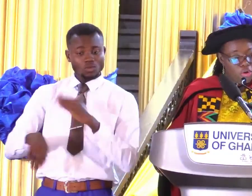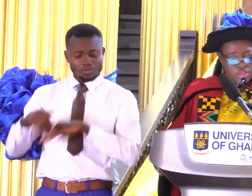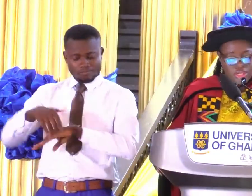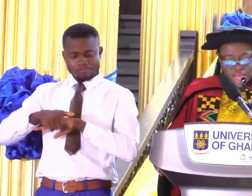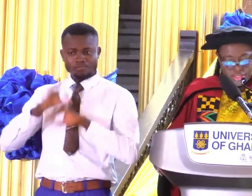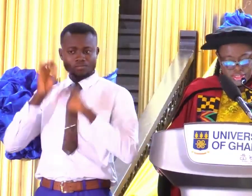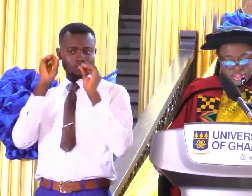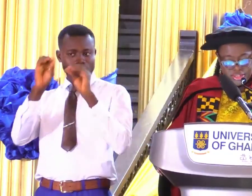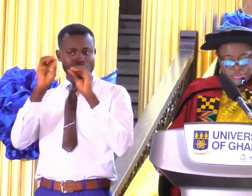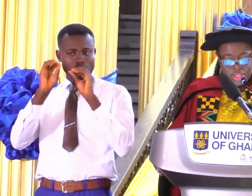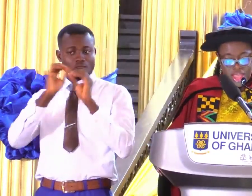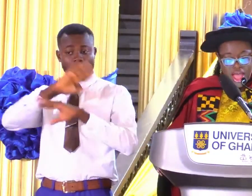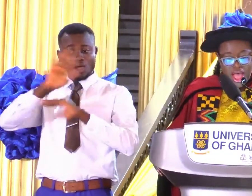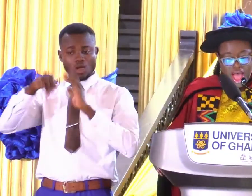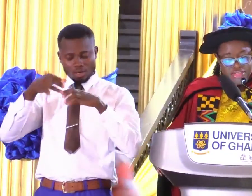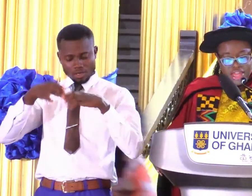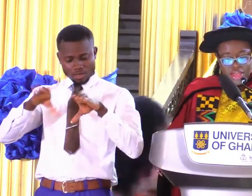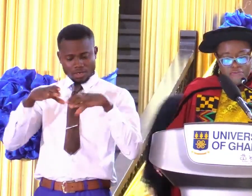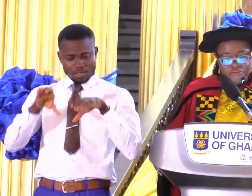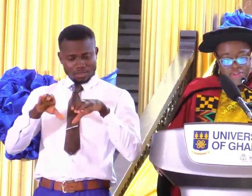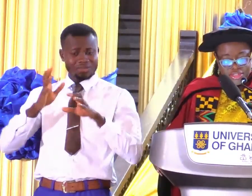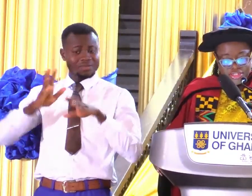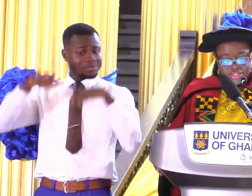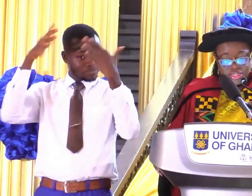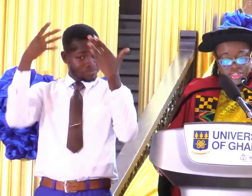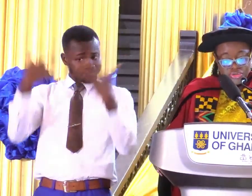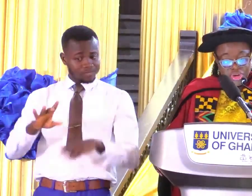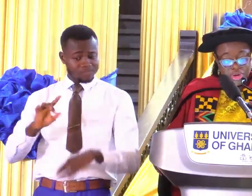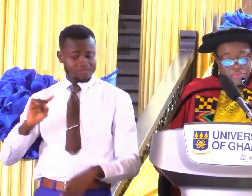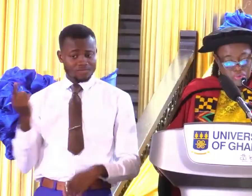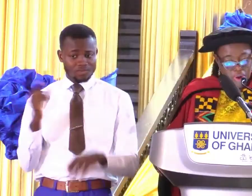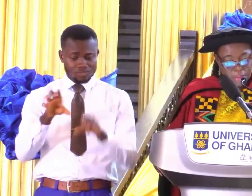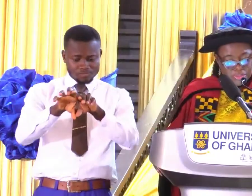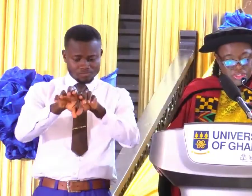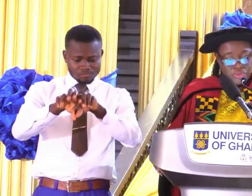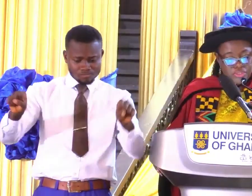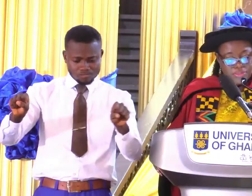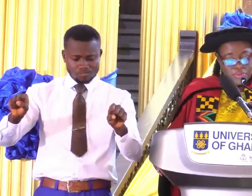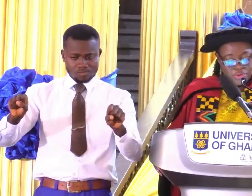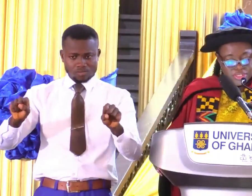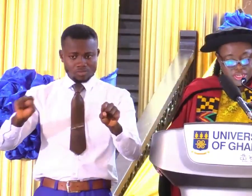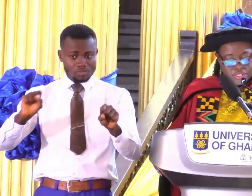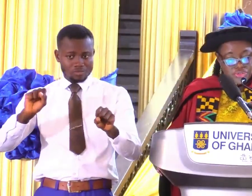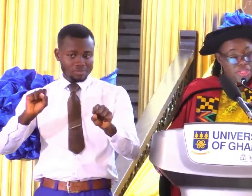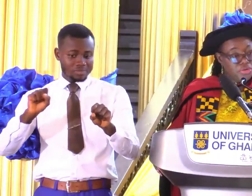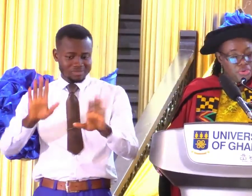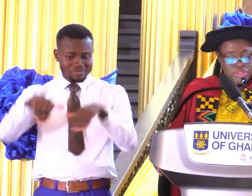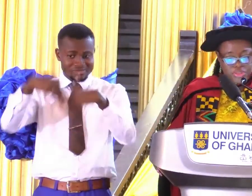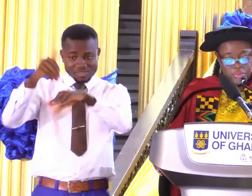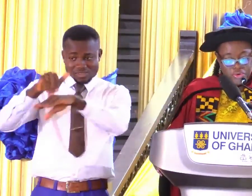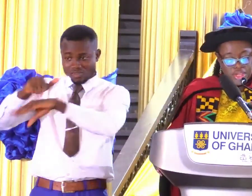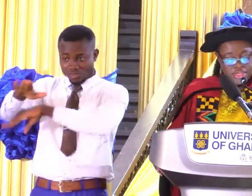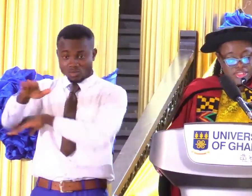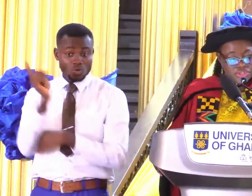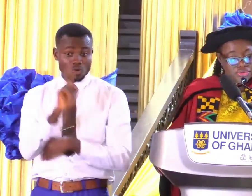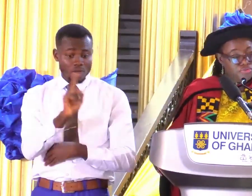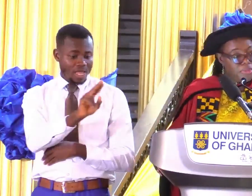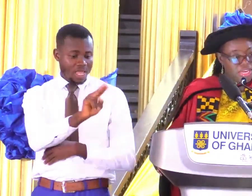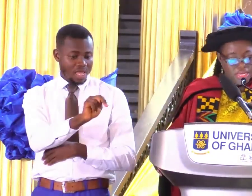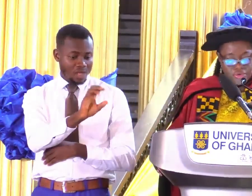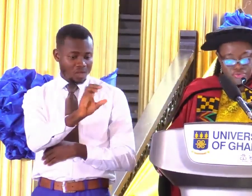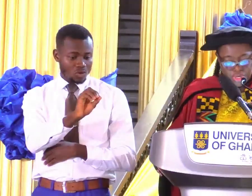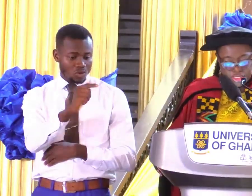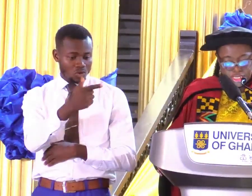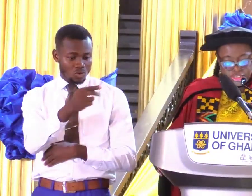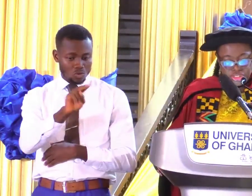all classes. After her first degree program, she was posted to the Noguchi Memorial Institute for